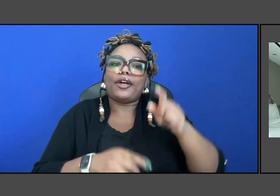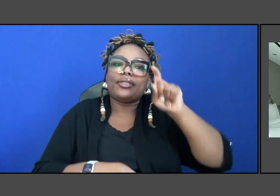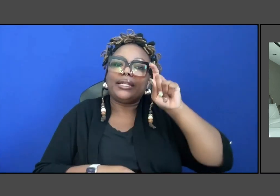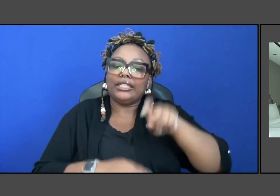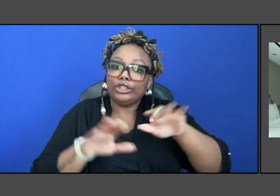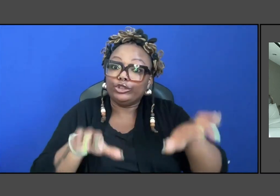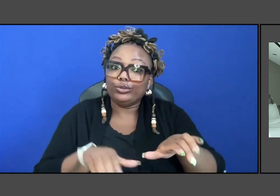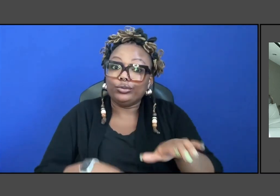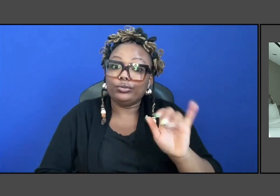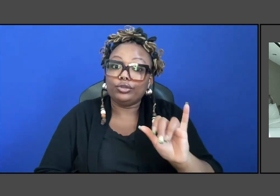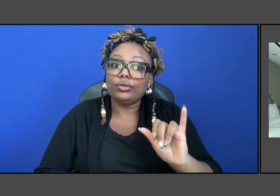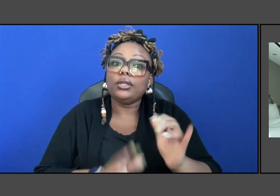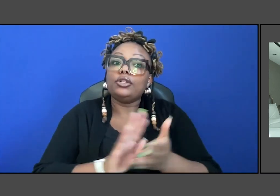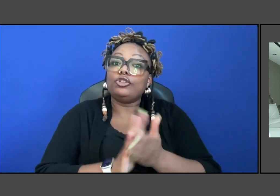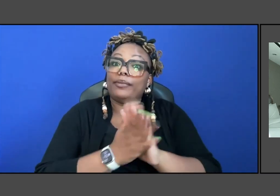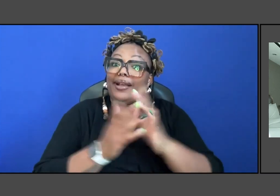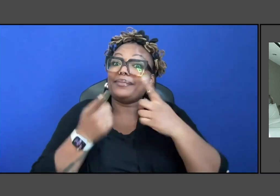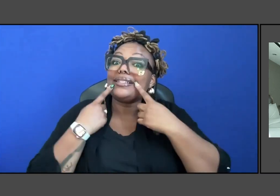be successful.